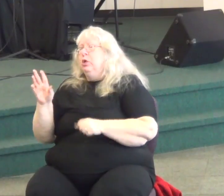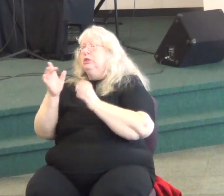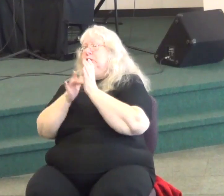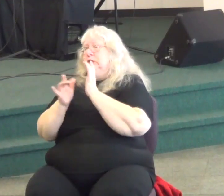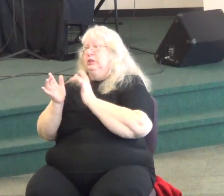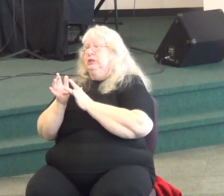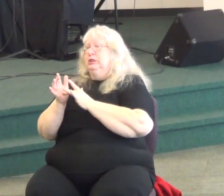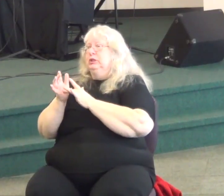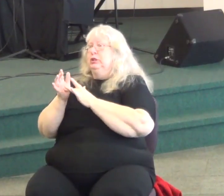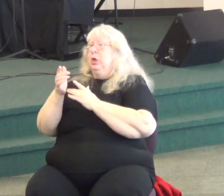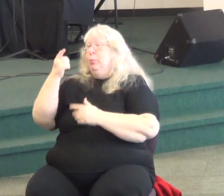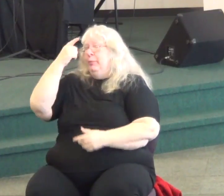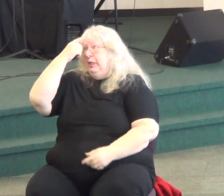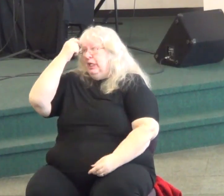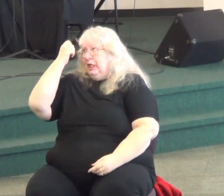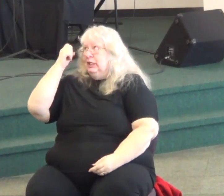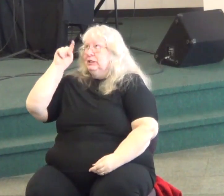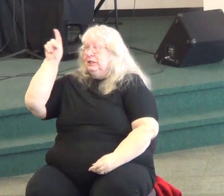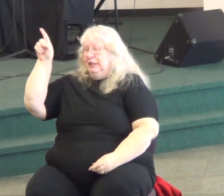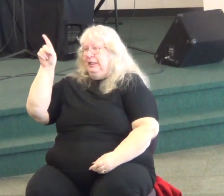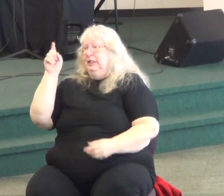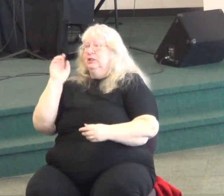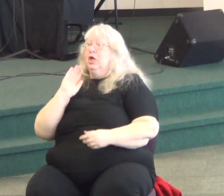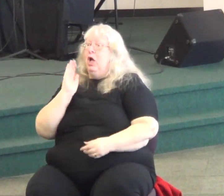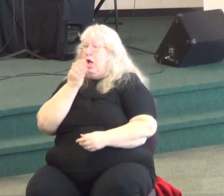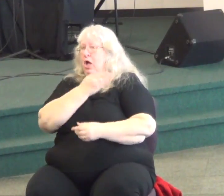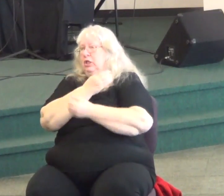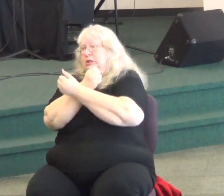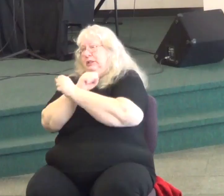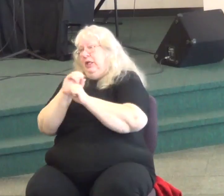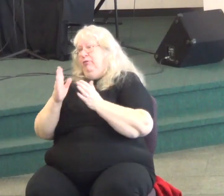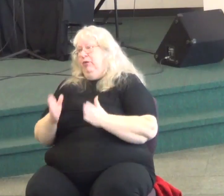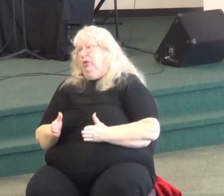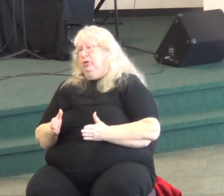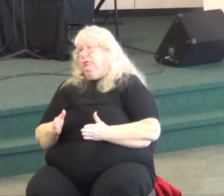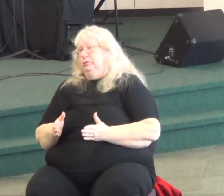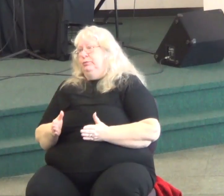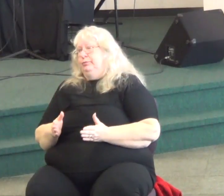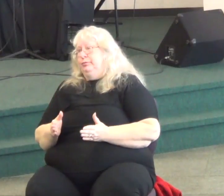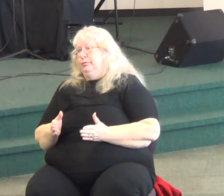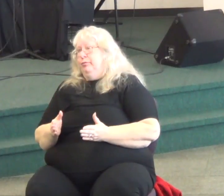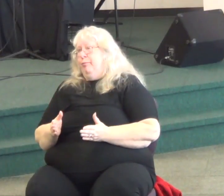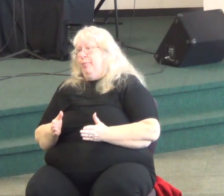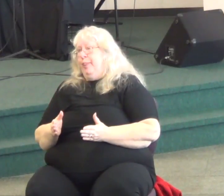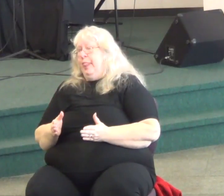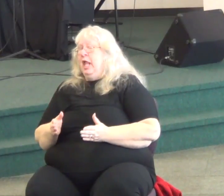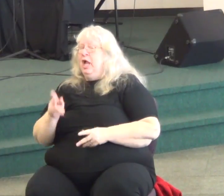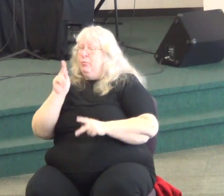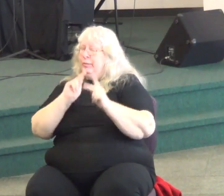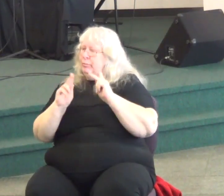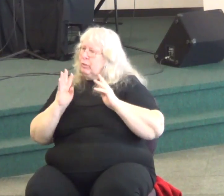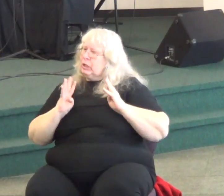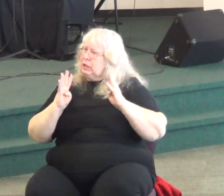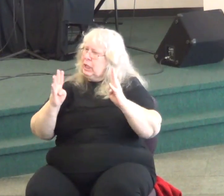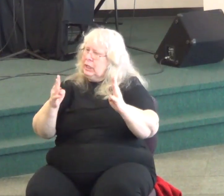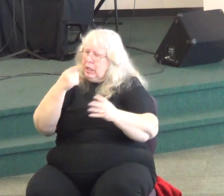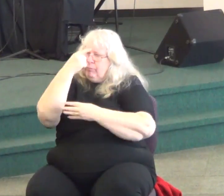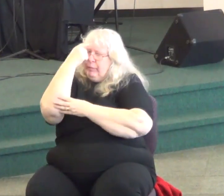Not for what he does, but for who he is. See, there are people lying down the streets because he brought a dead man